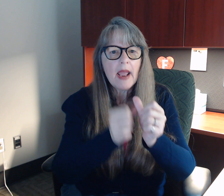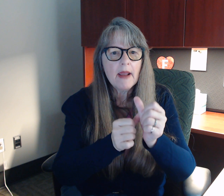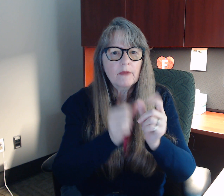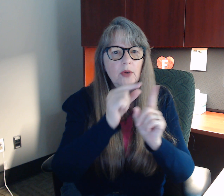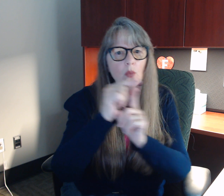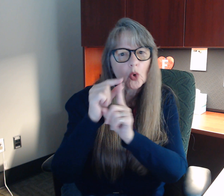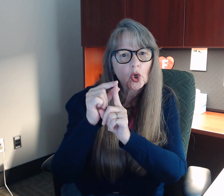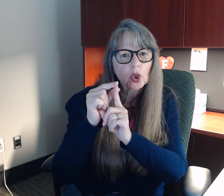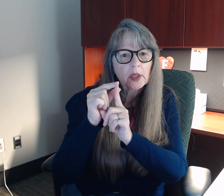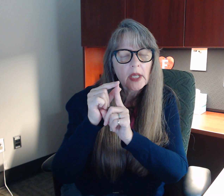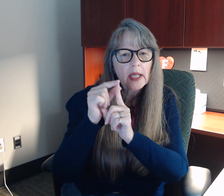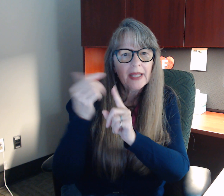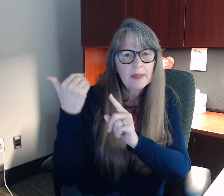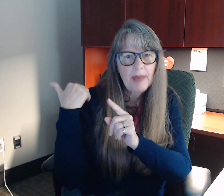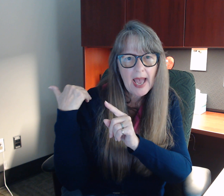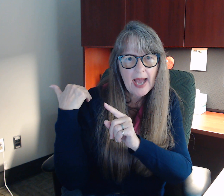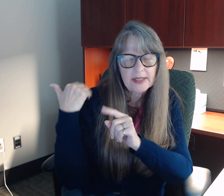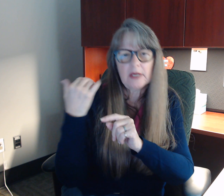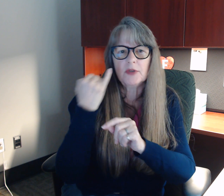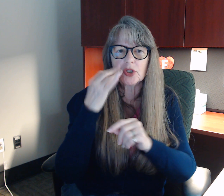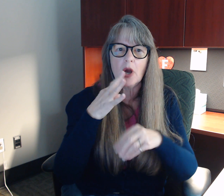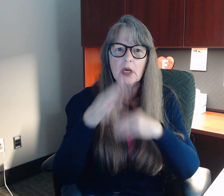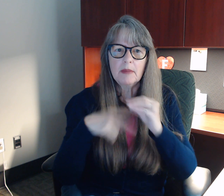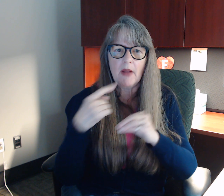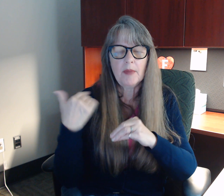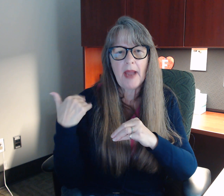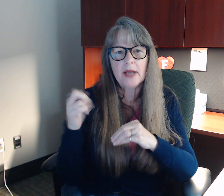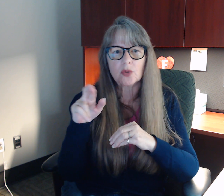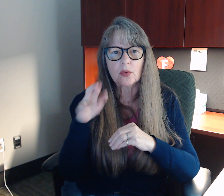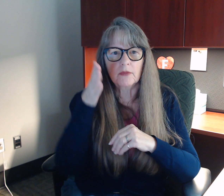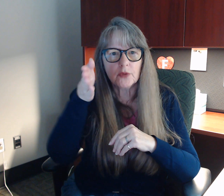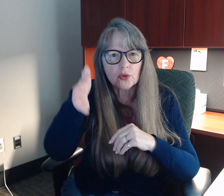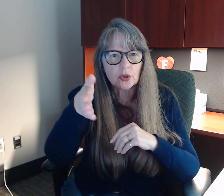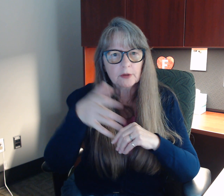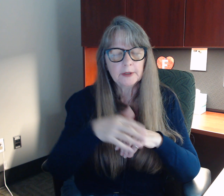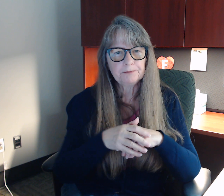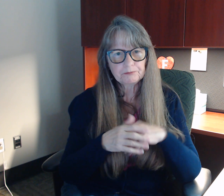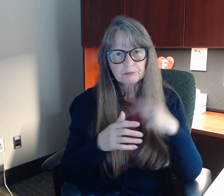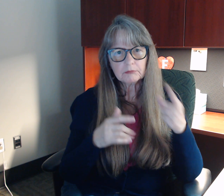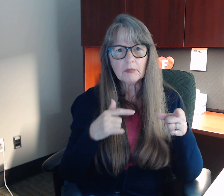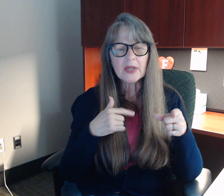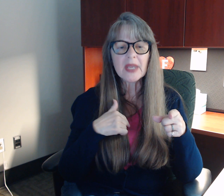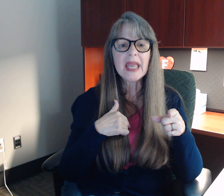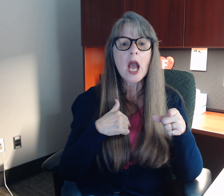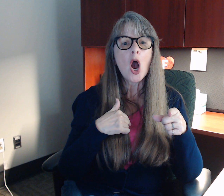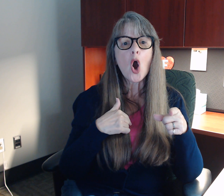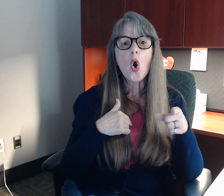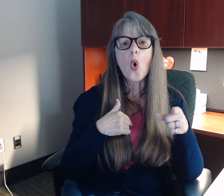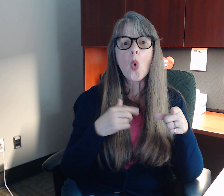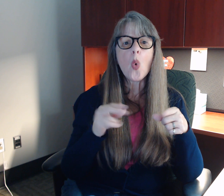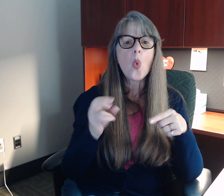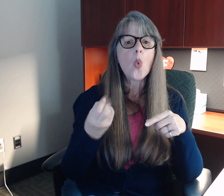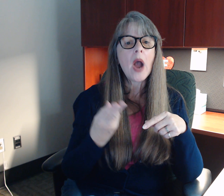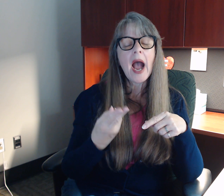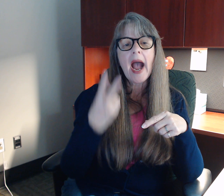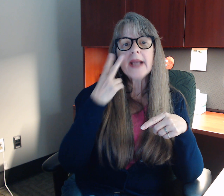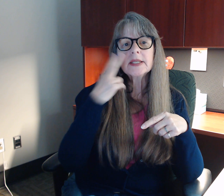every word in the past if it's talking about the past or the future. Say, oh, I saw